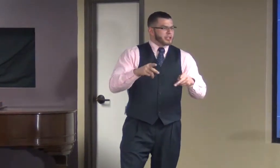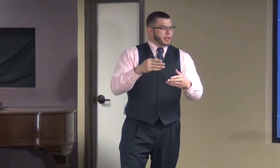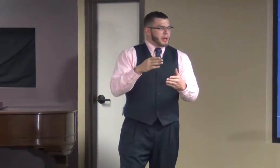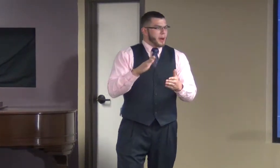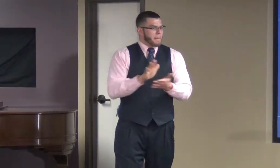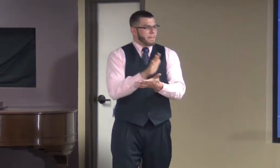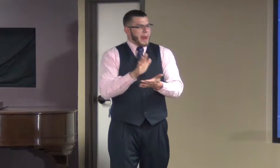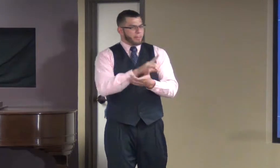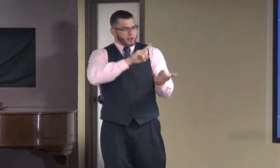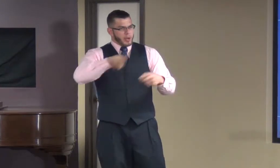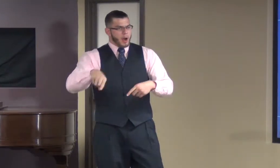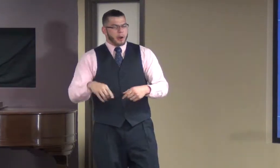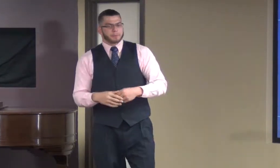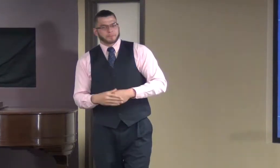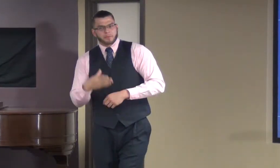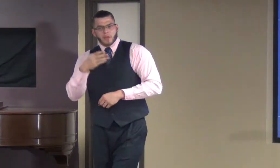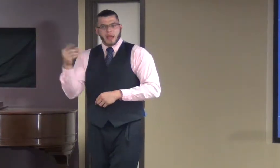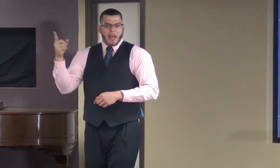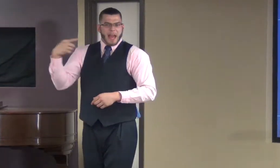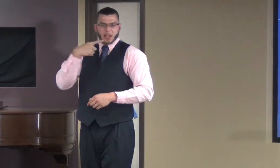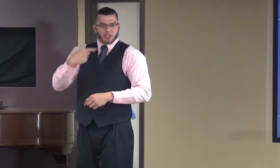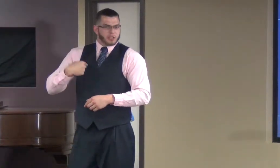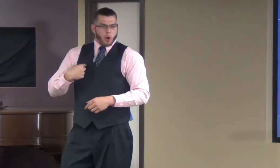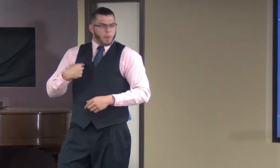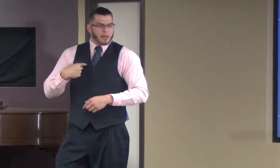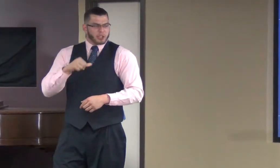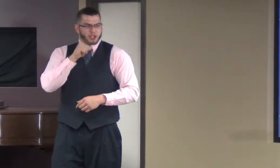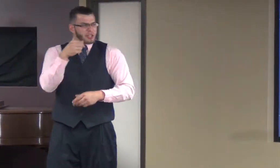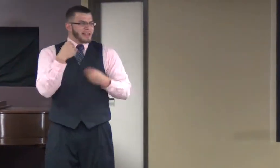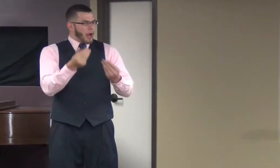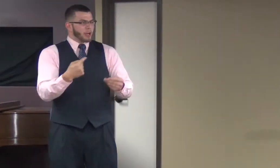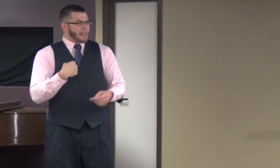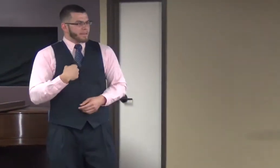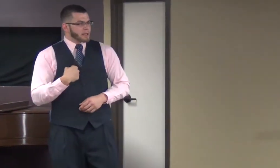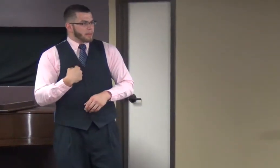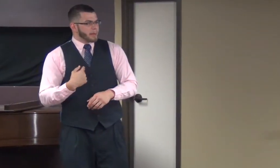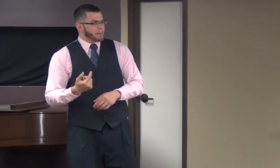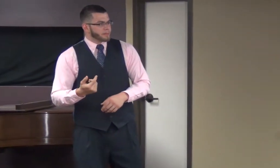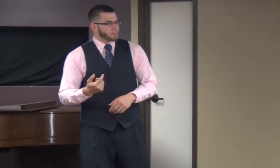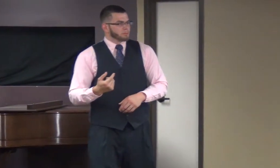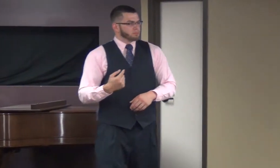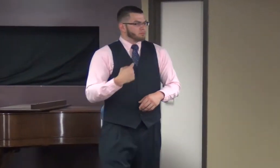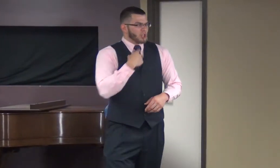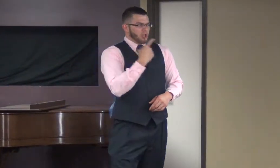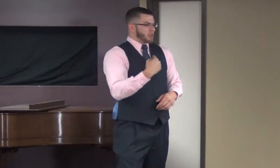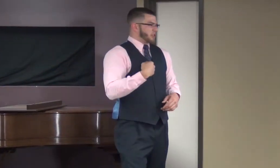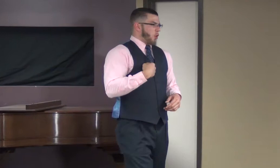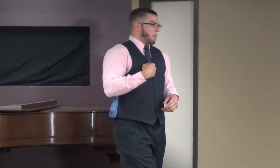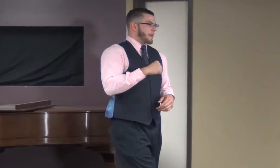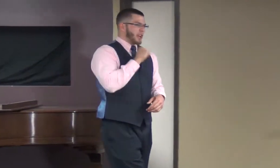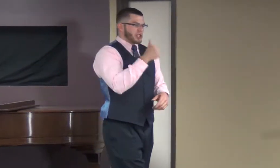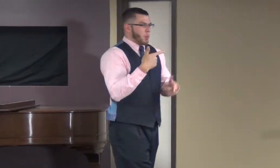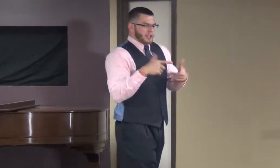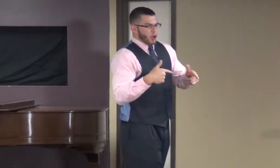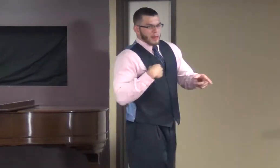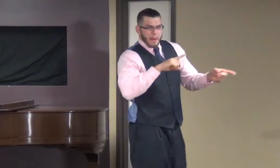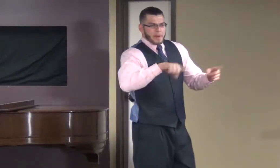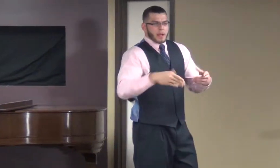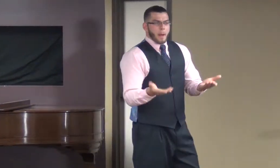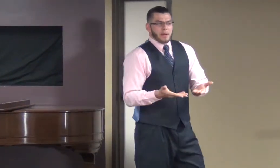permission paper to come. And she told me she's not going to give it to me. She told me that she wasn't going to let me come